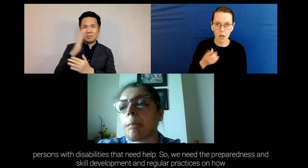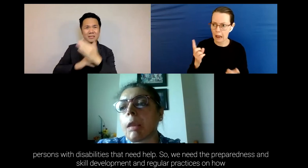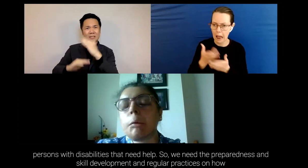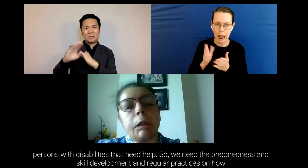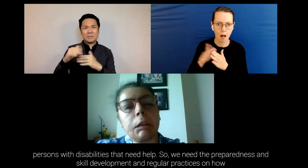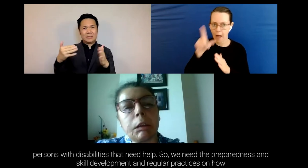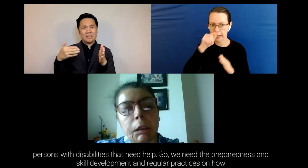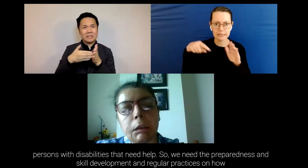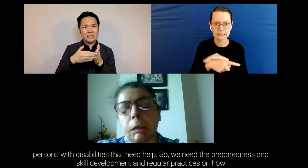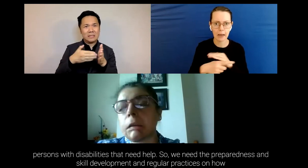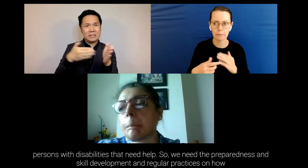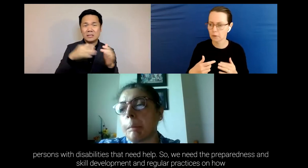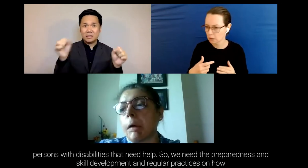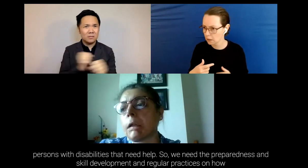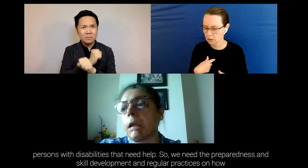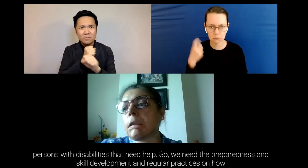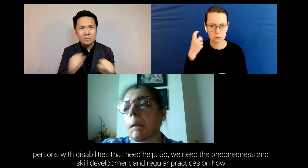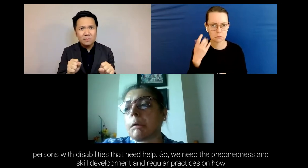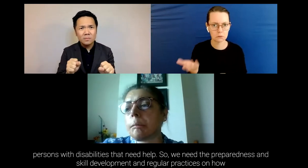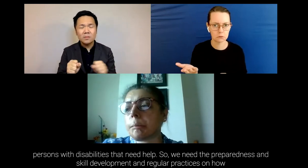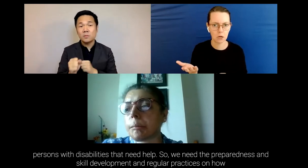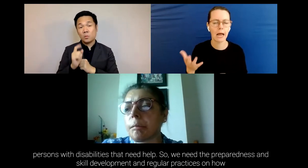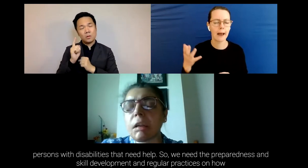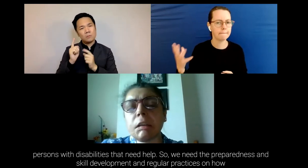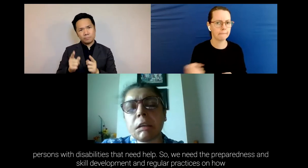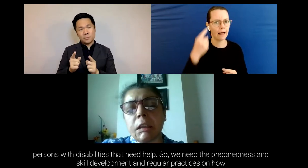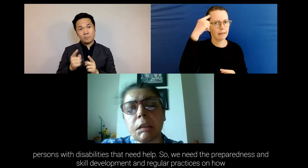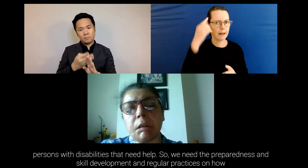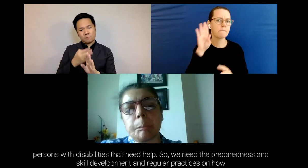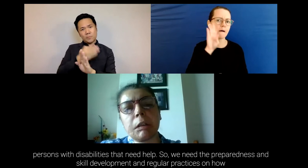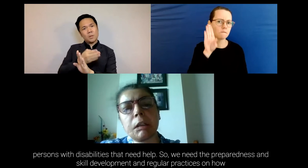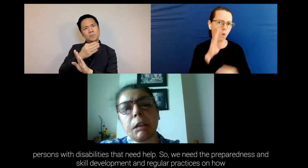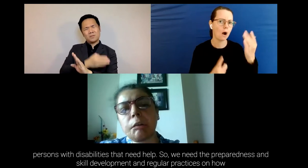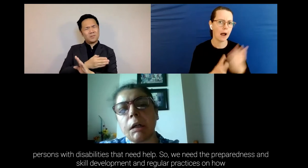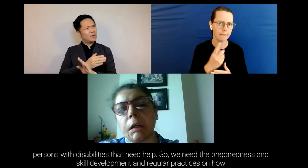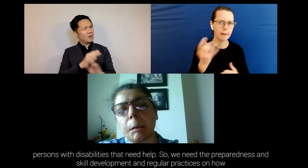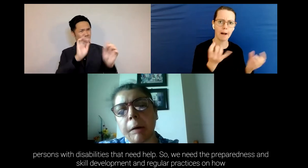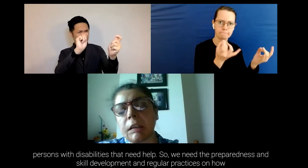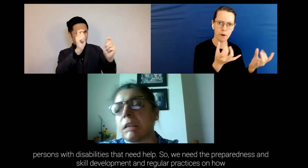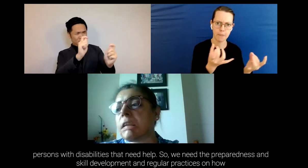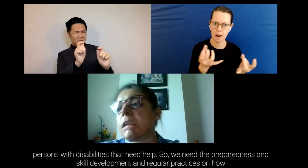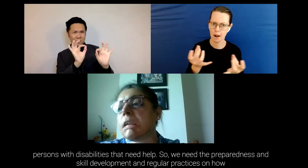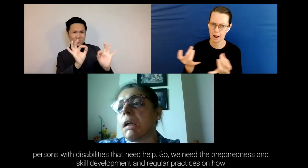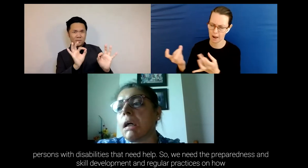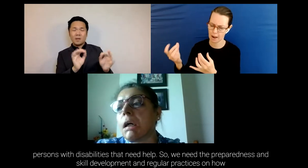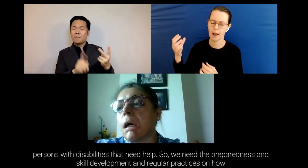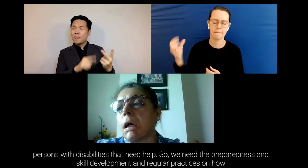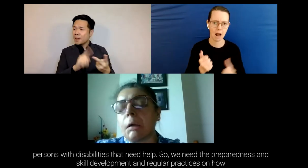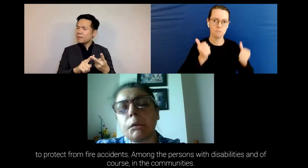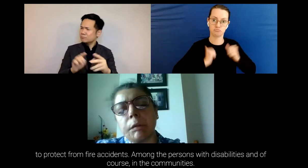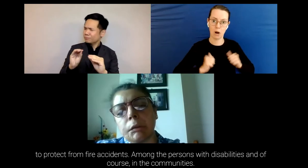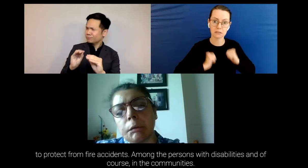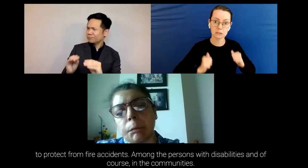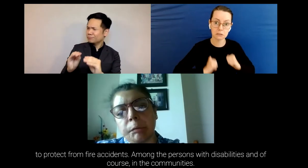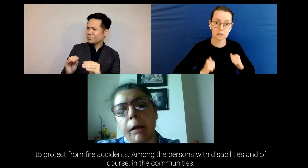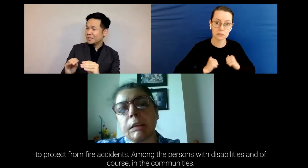So we really need the preparedness among skill development and regular practices, how